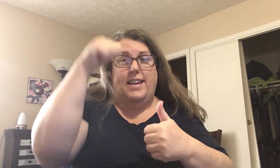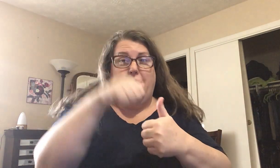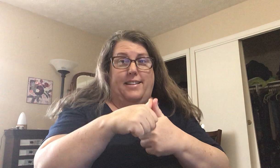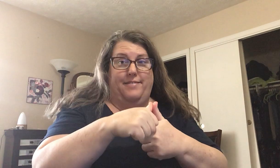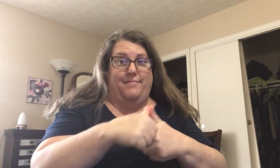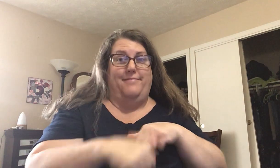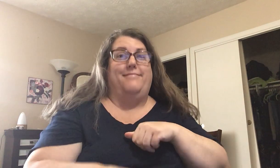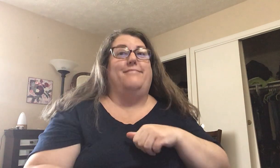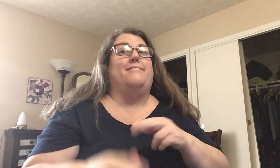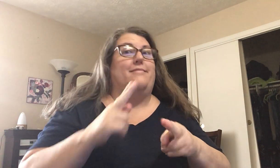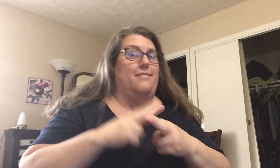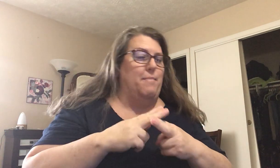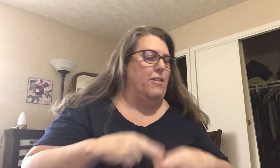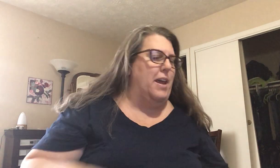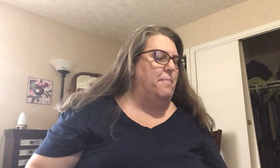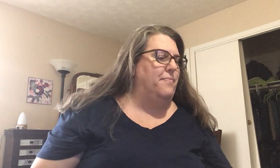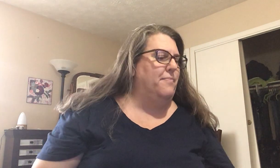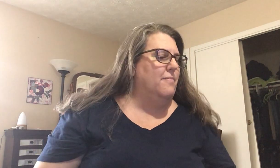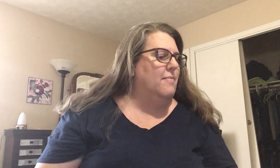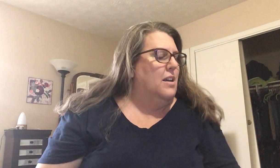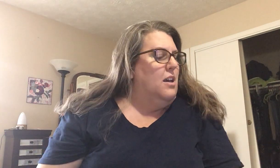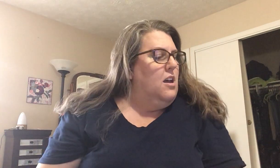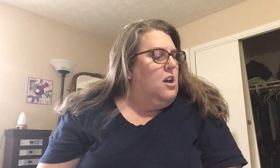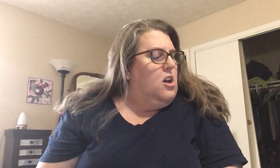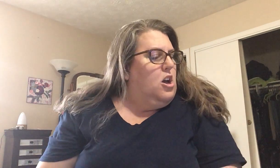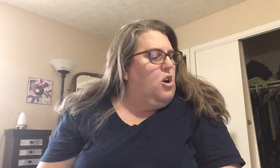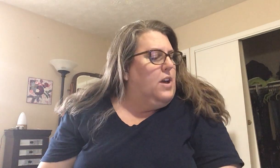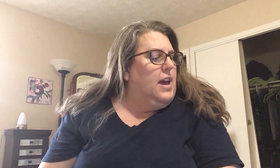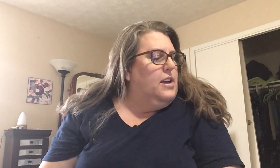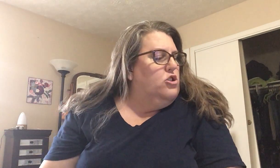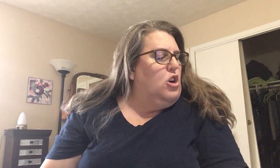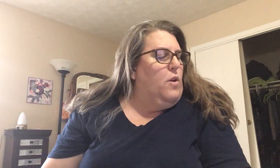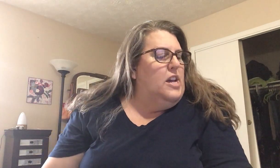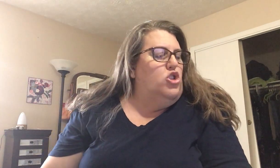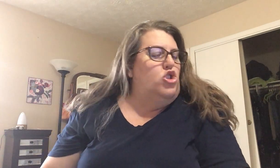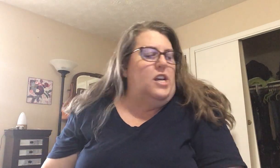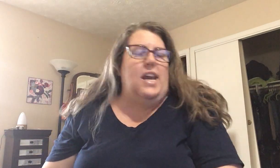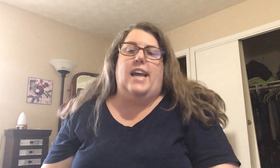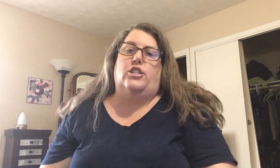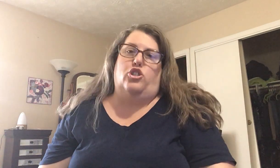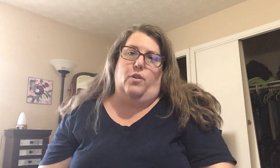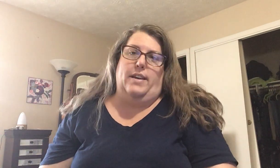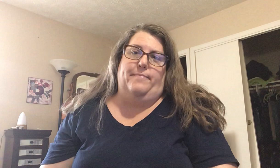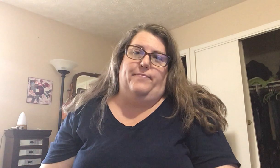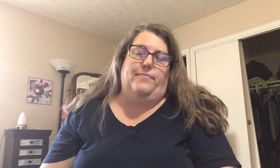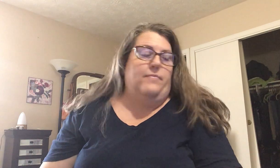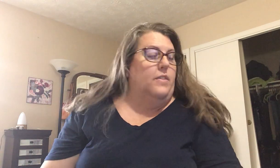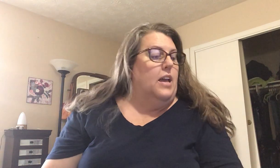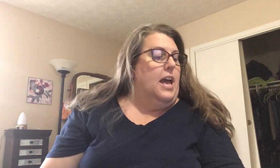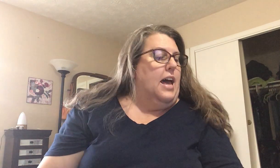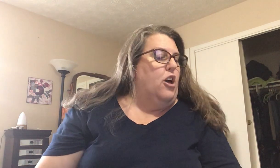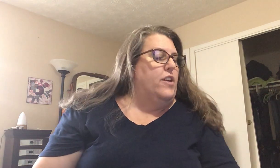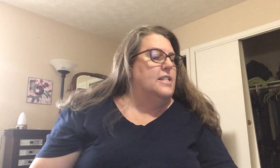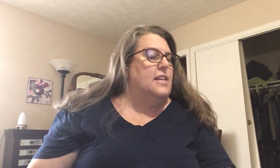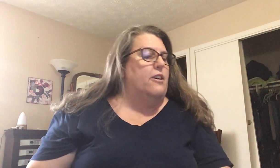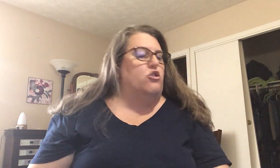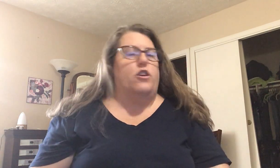reminded about the name. Okay, so is she a student? Now this is a little